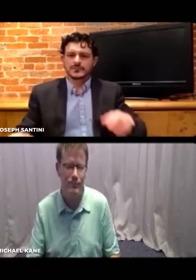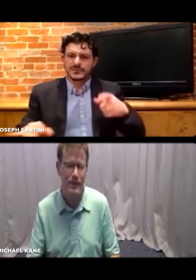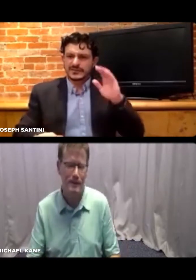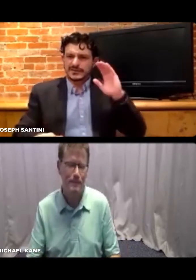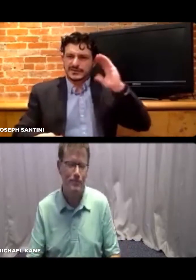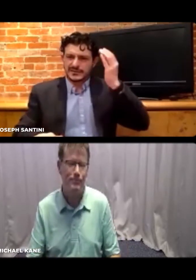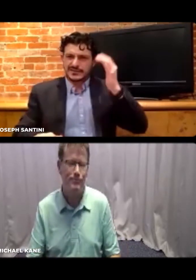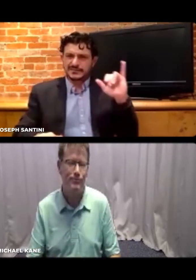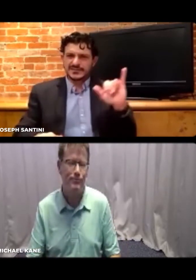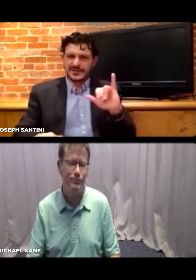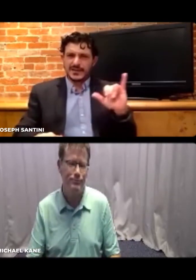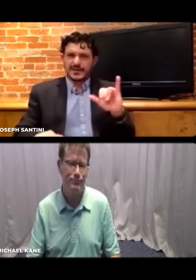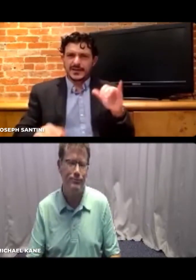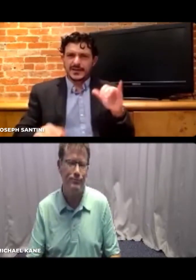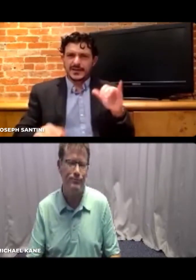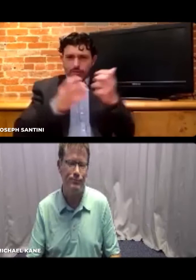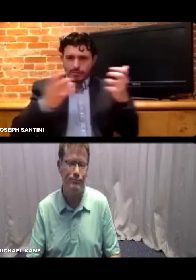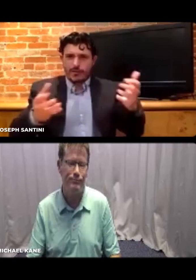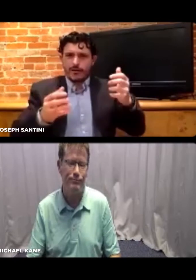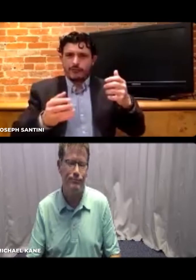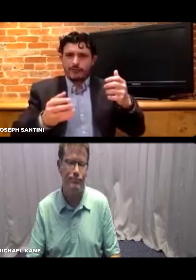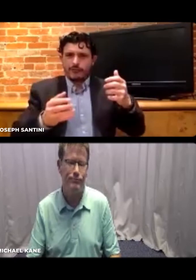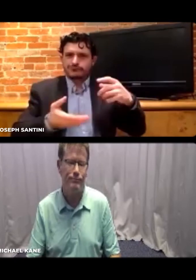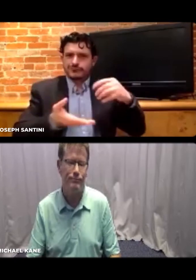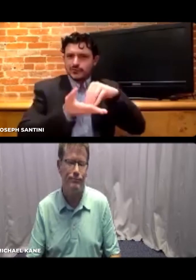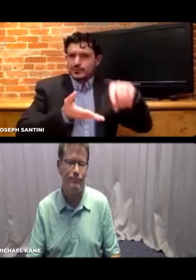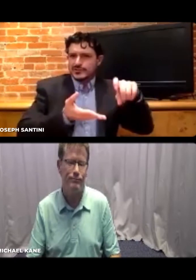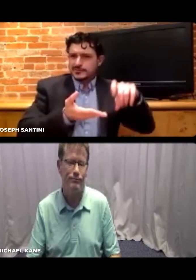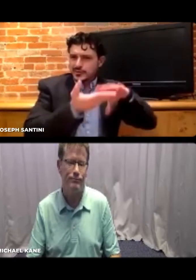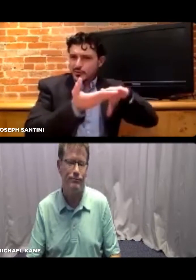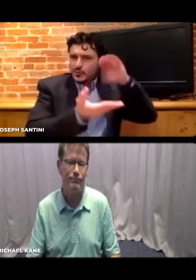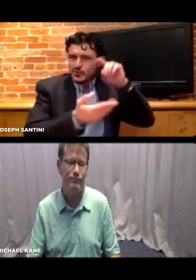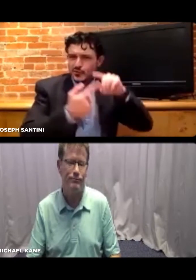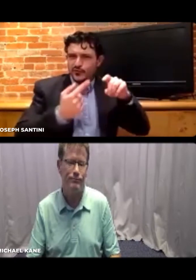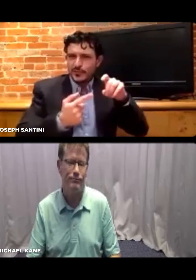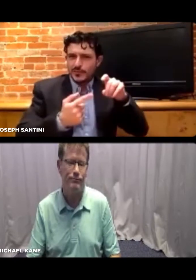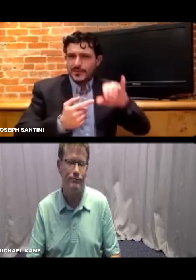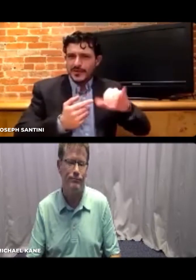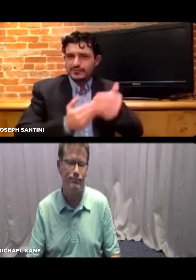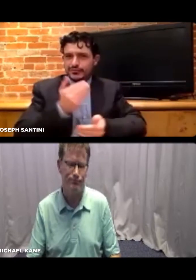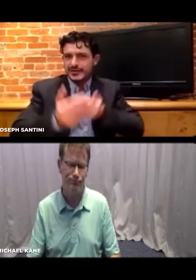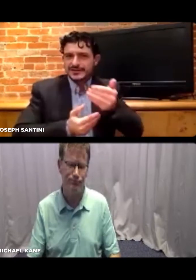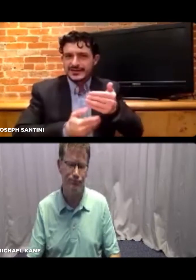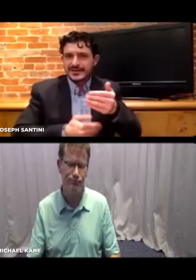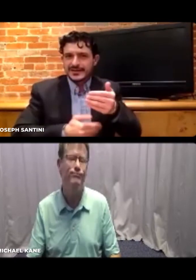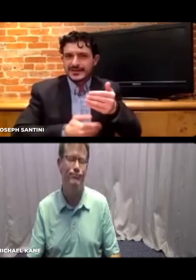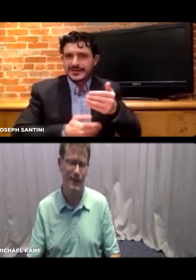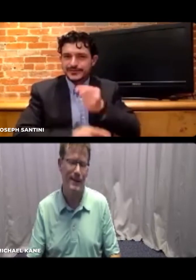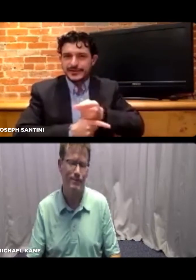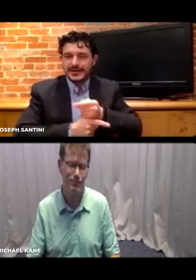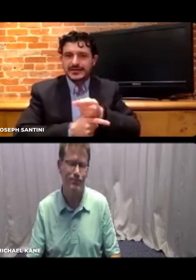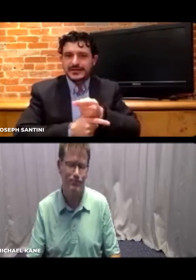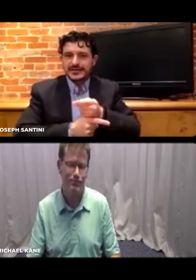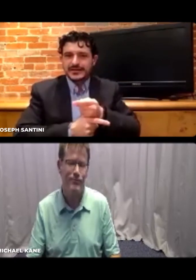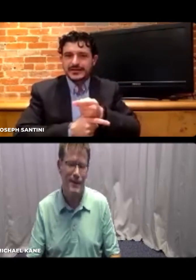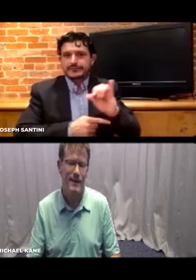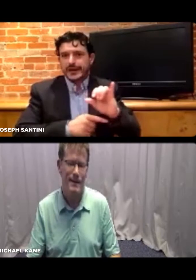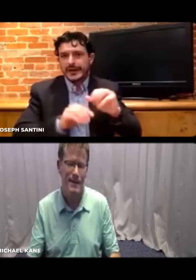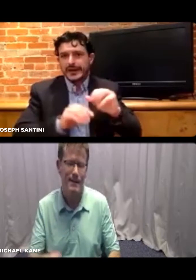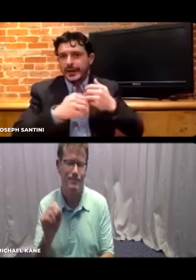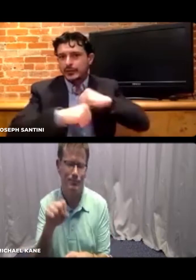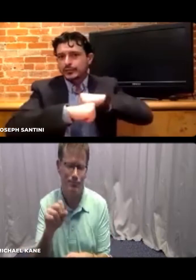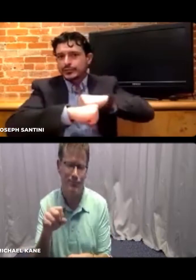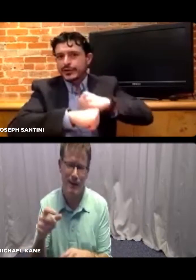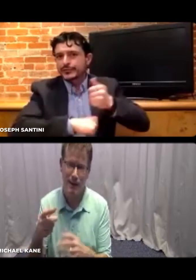very beginning. It also seems that a lot of students need to learn about this process, right? Yes,